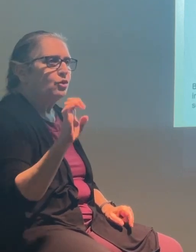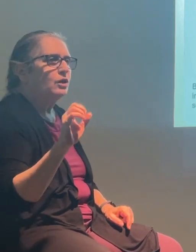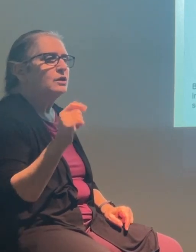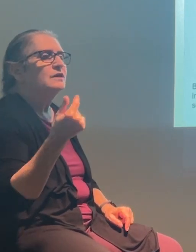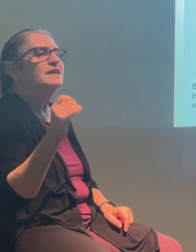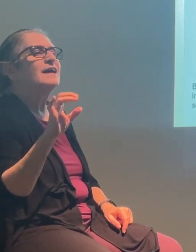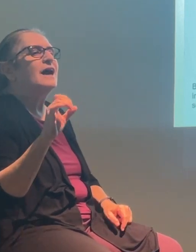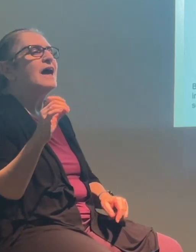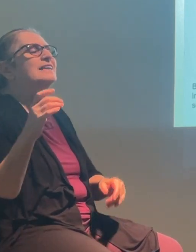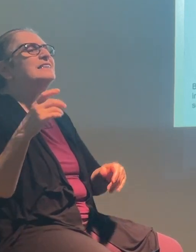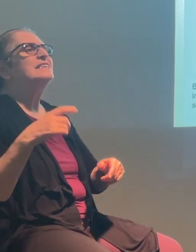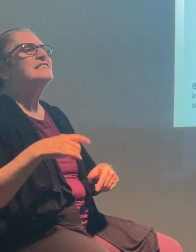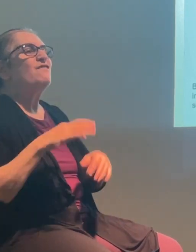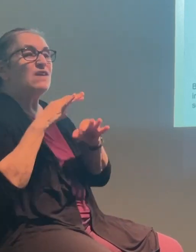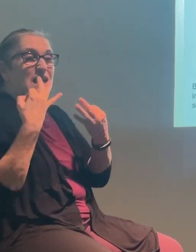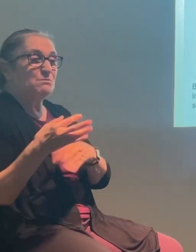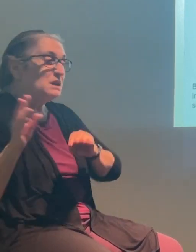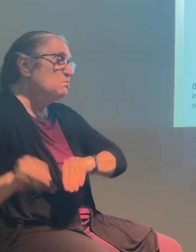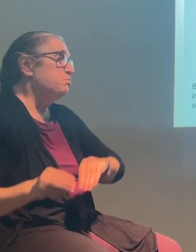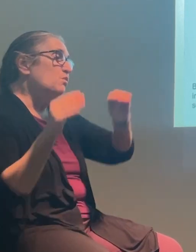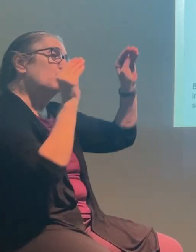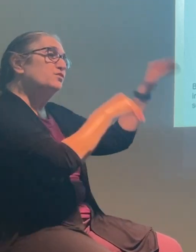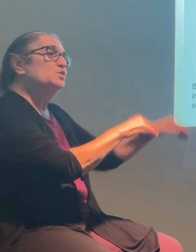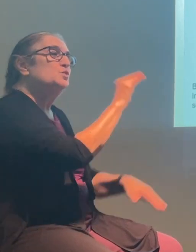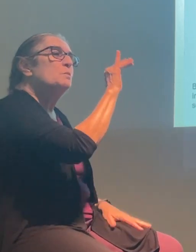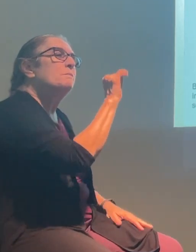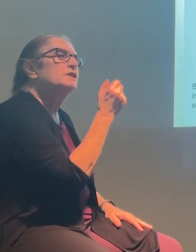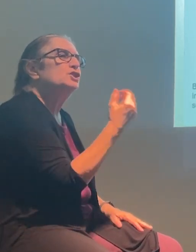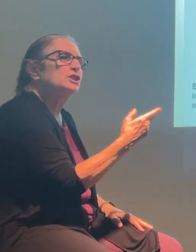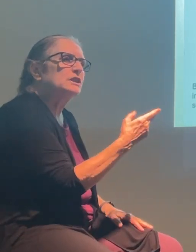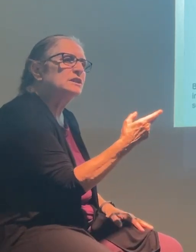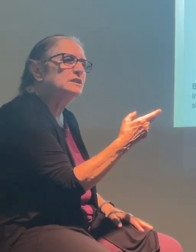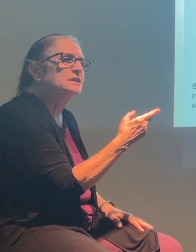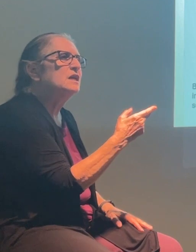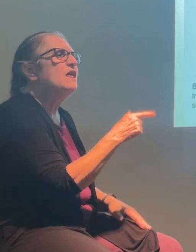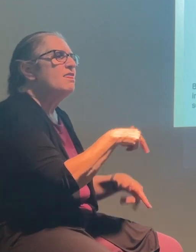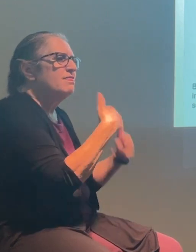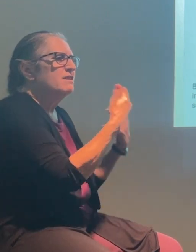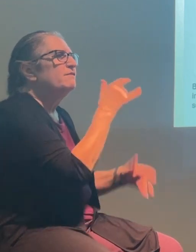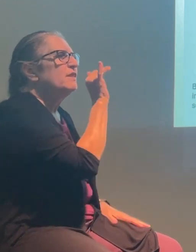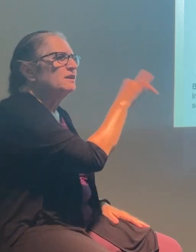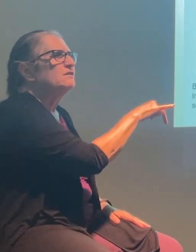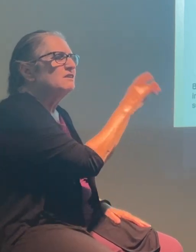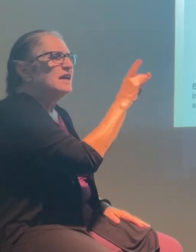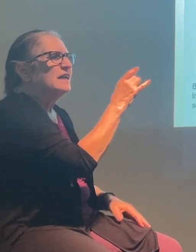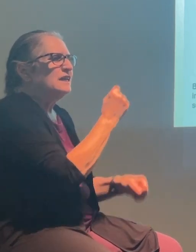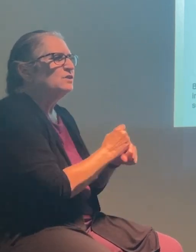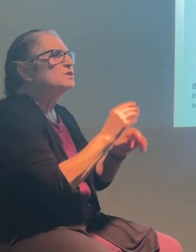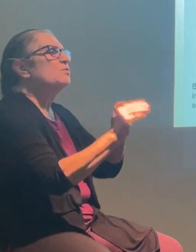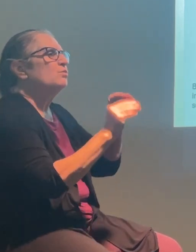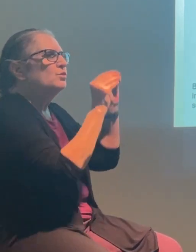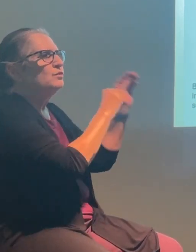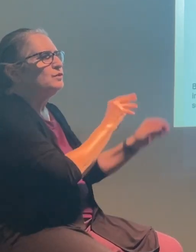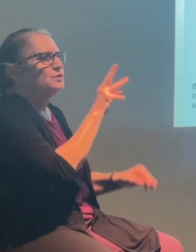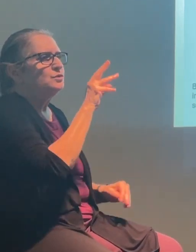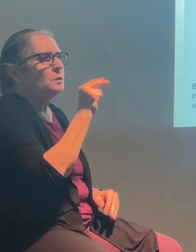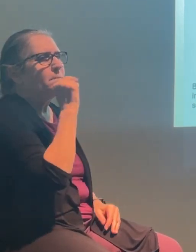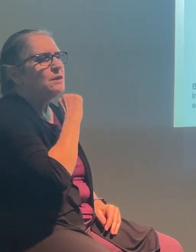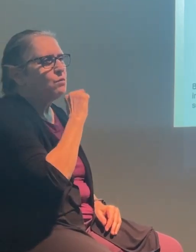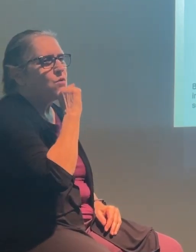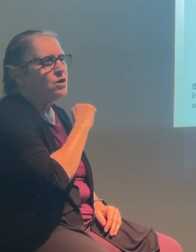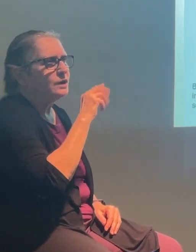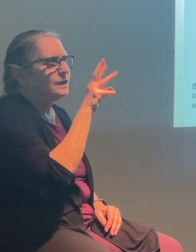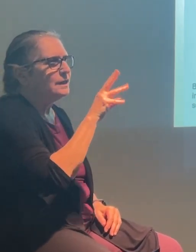Hancock, Michigan, stayed there for 8 years, and then went across to Milwaukee, Wisconsin, where